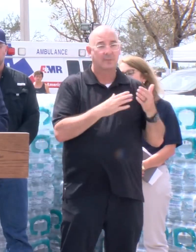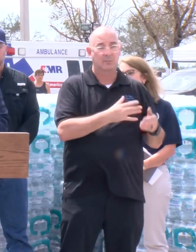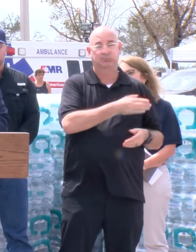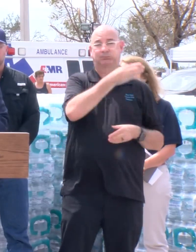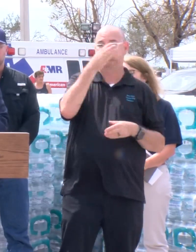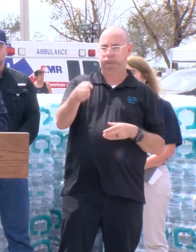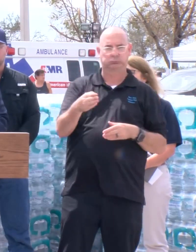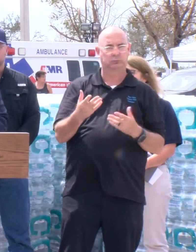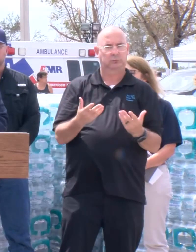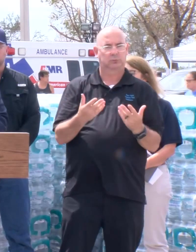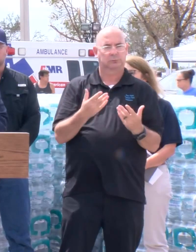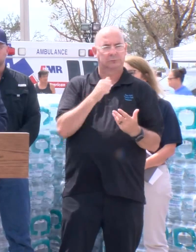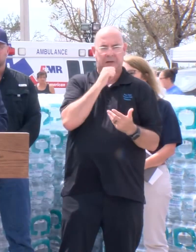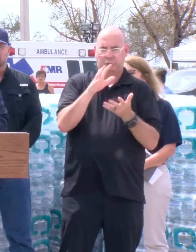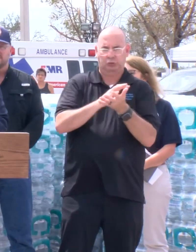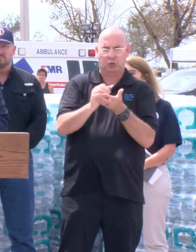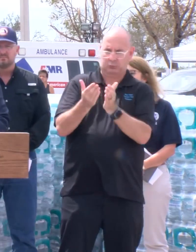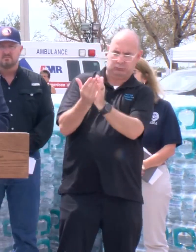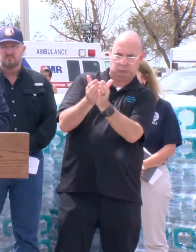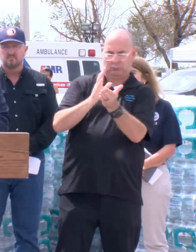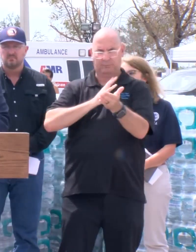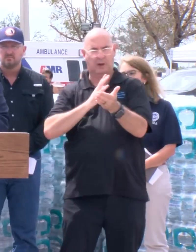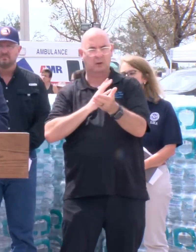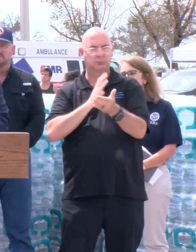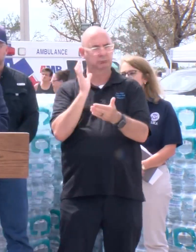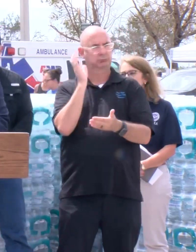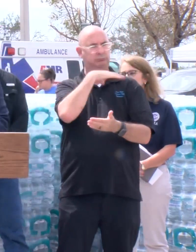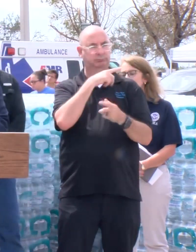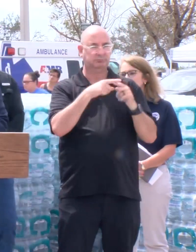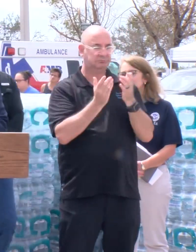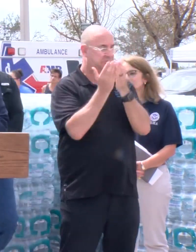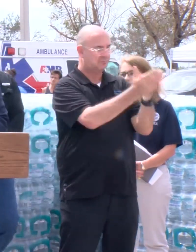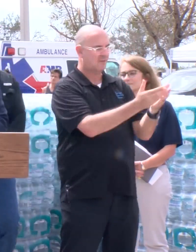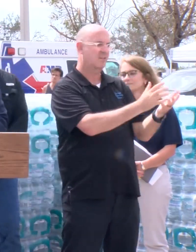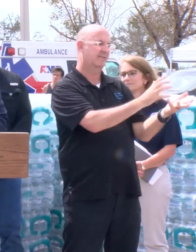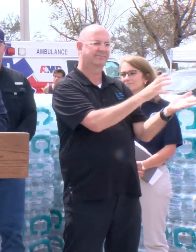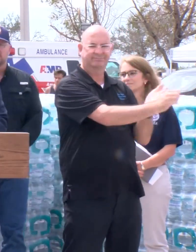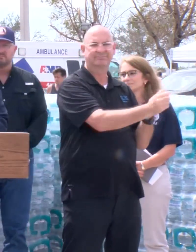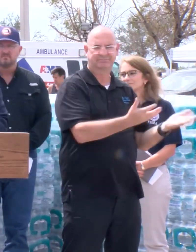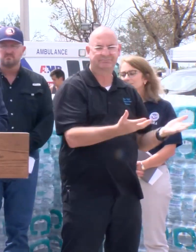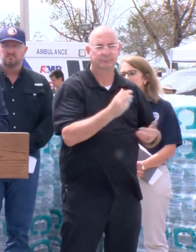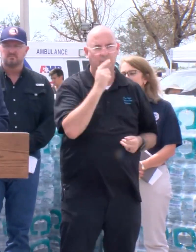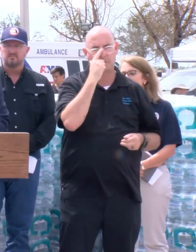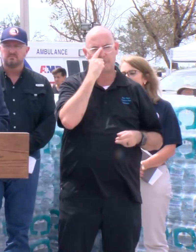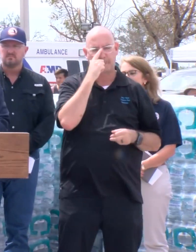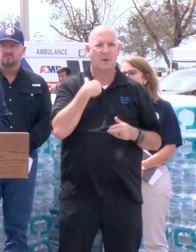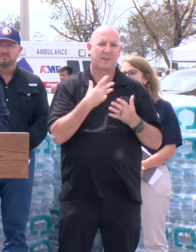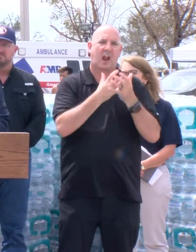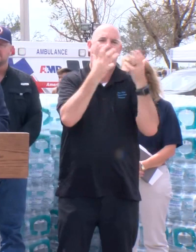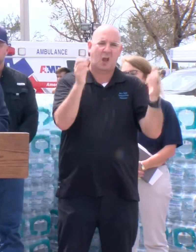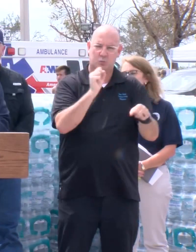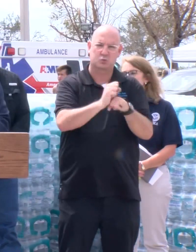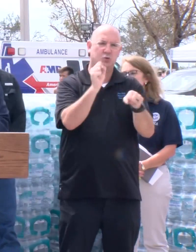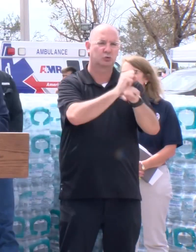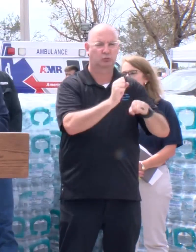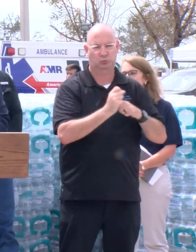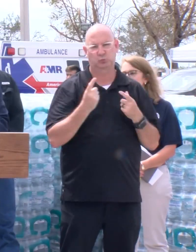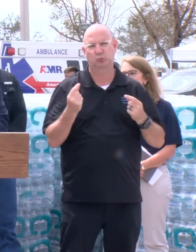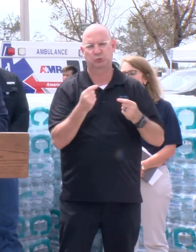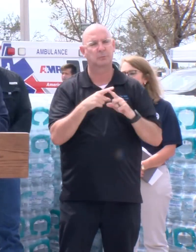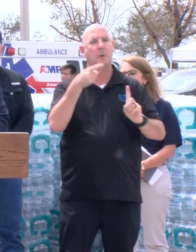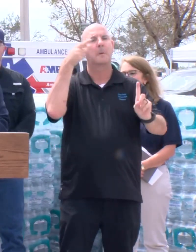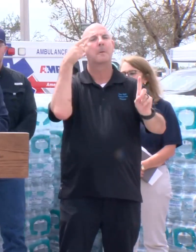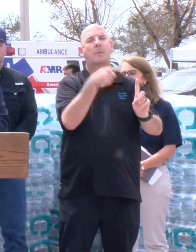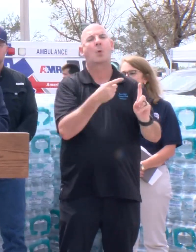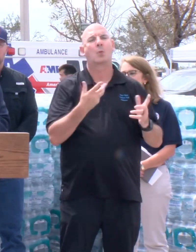some did, others didn't, but that's gonna take a whole effort. So the point on Fort Myers Beach is just FPL is ready to go. It's